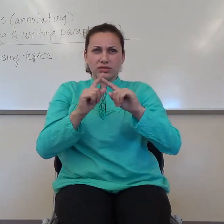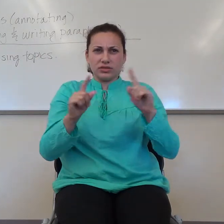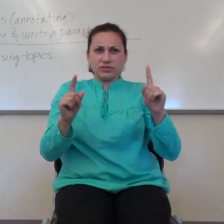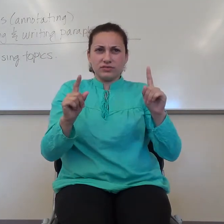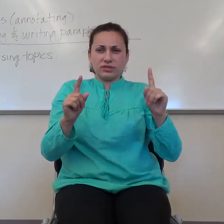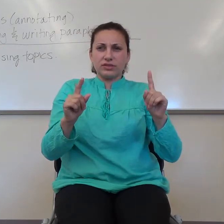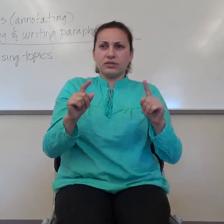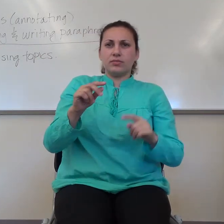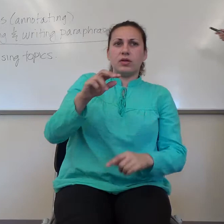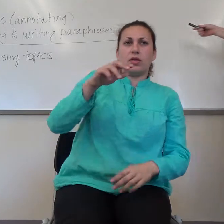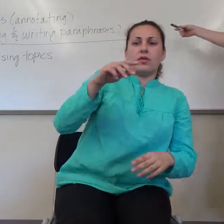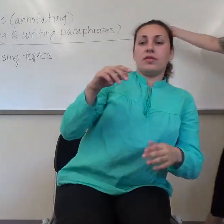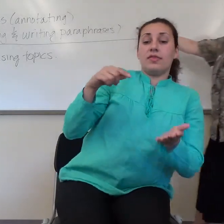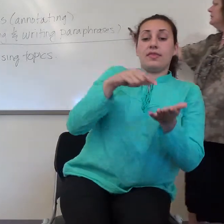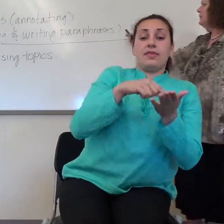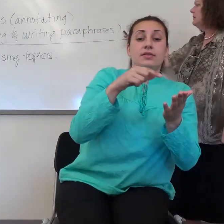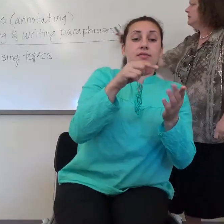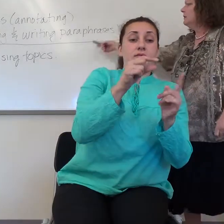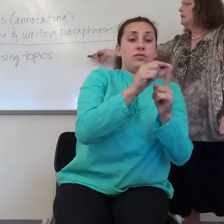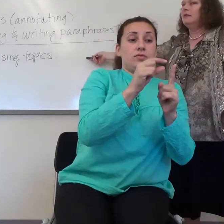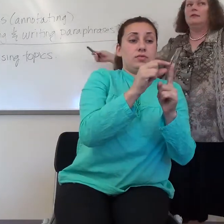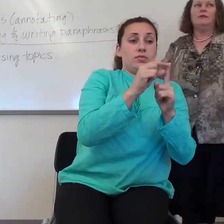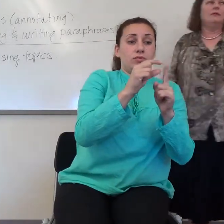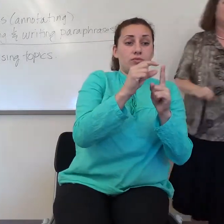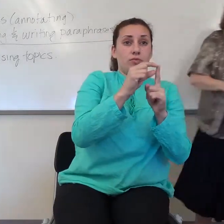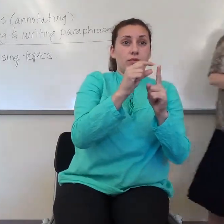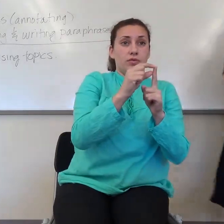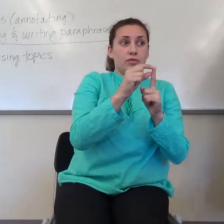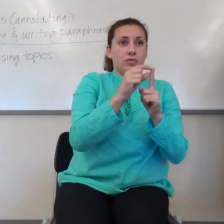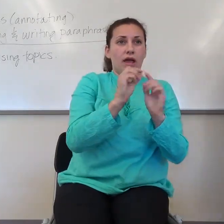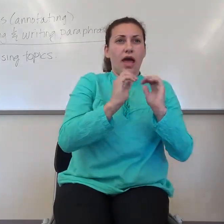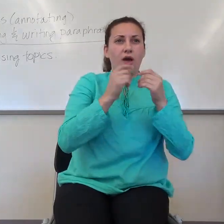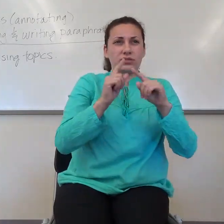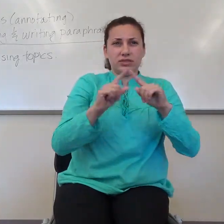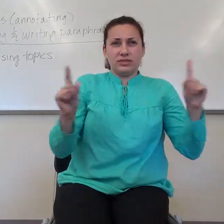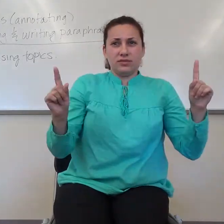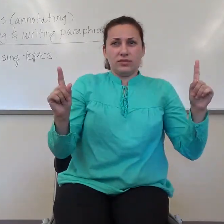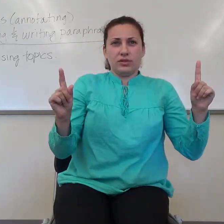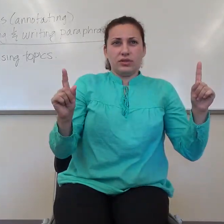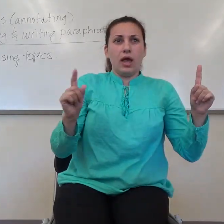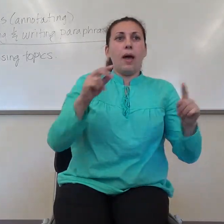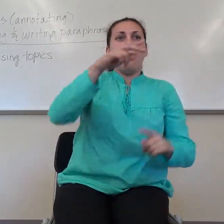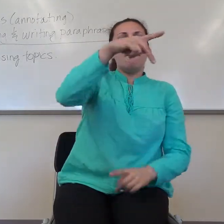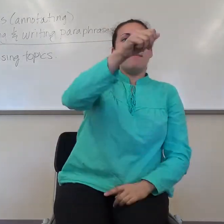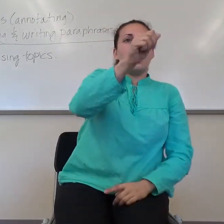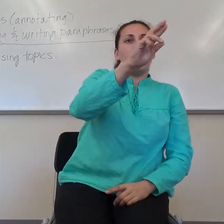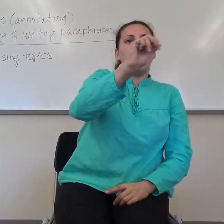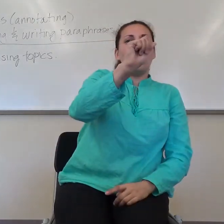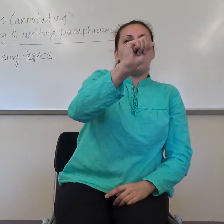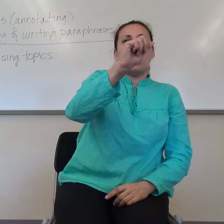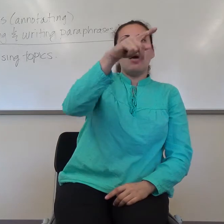the difference between this word, what's the difference between paraphrasing and phrasing?